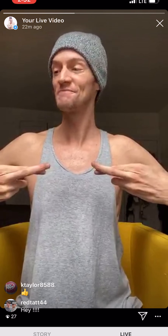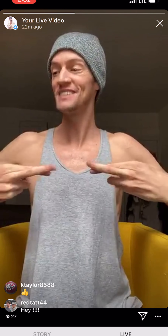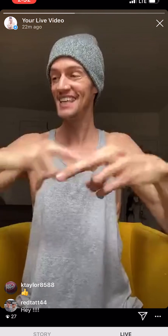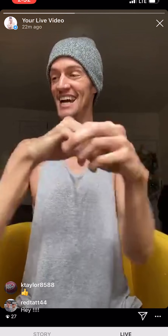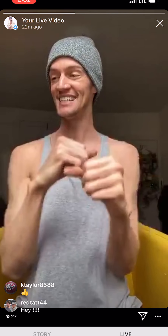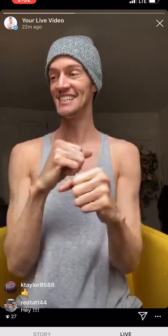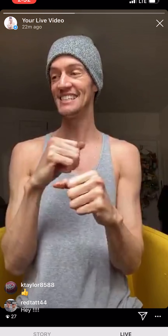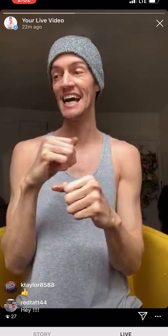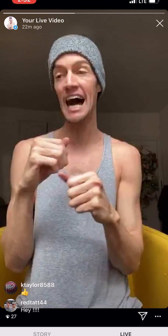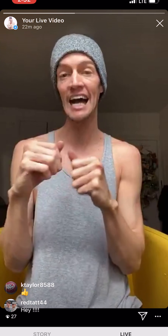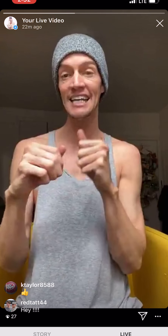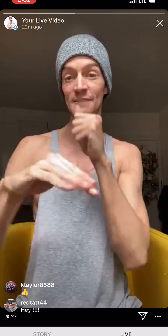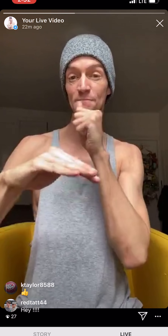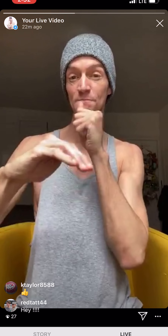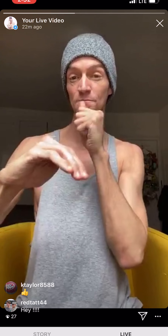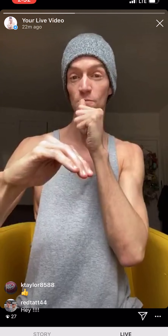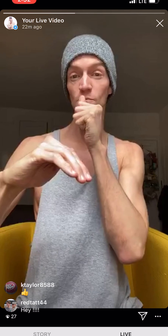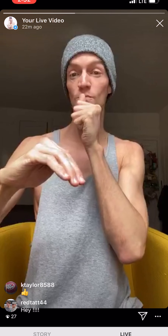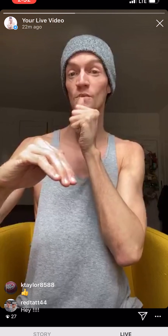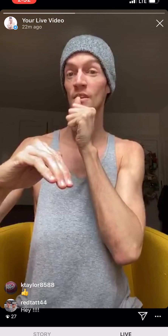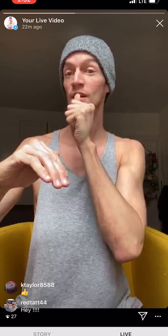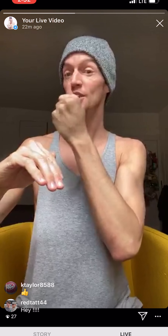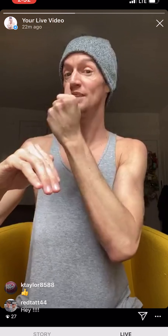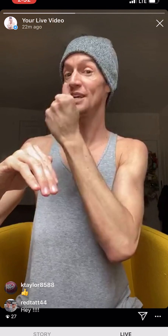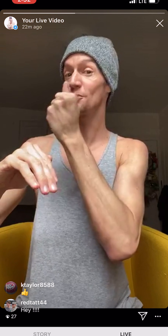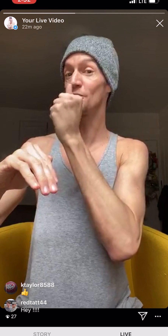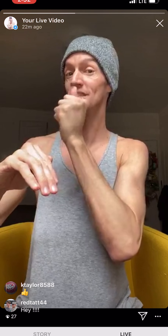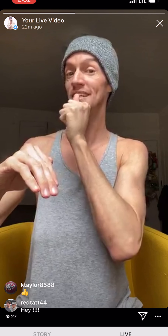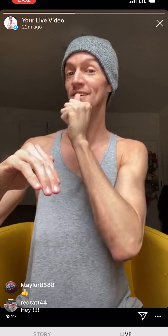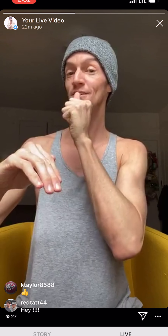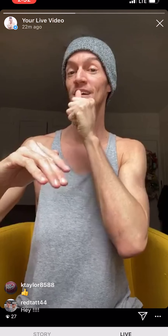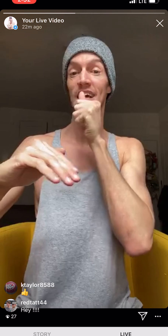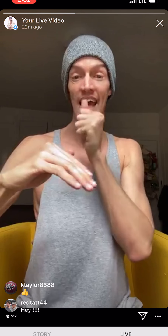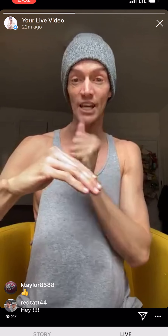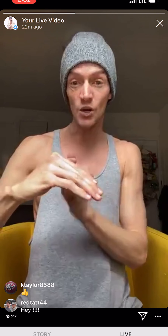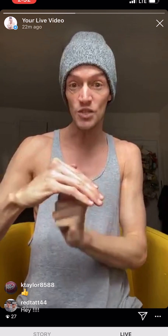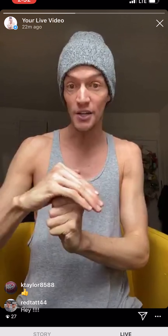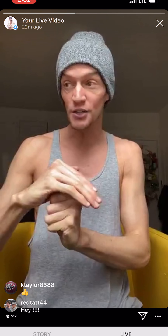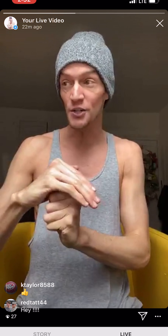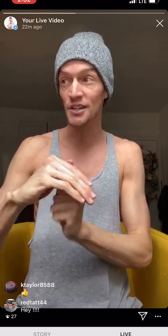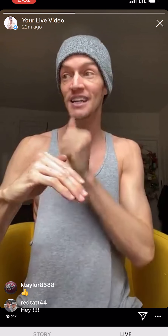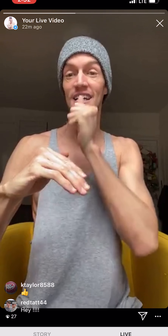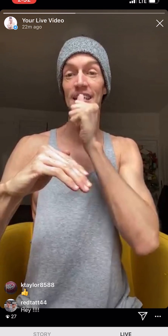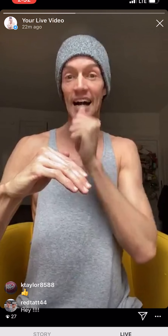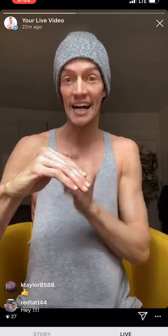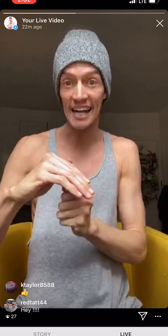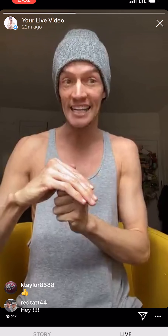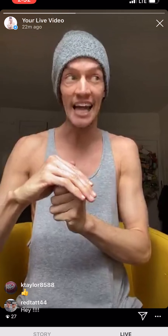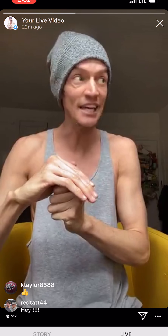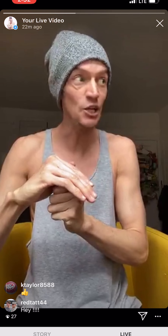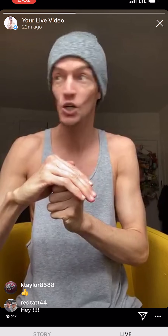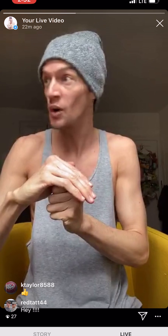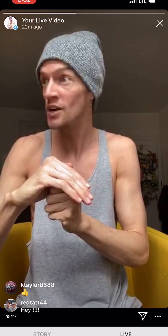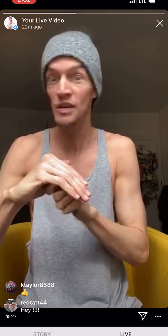Yeah. To hide. You take your person here and it goes under. To hide. And then you look around, you